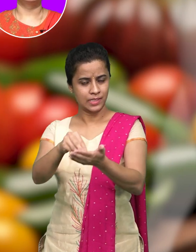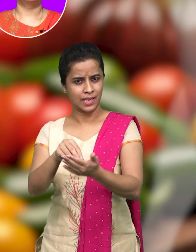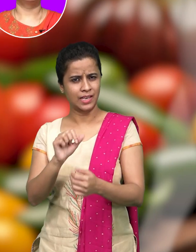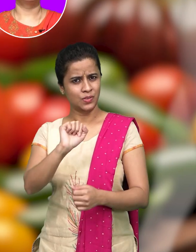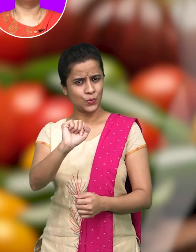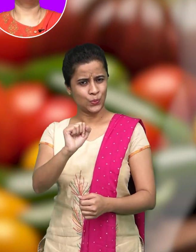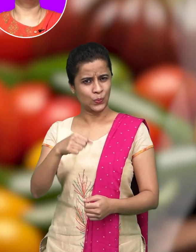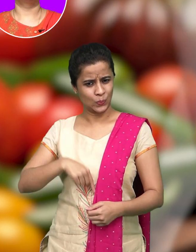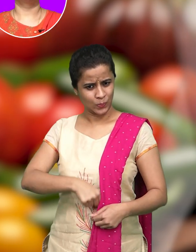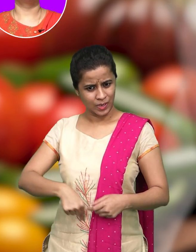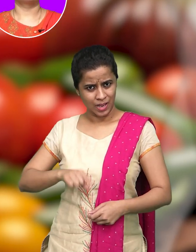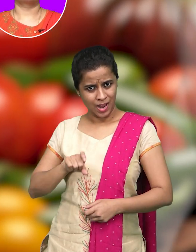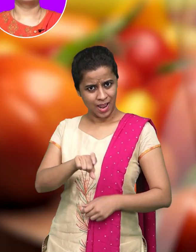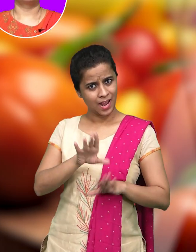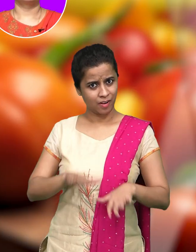doctor?